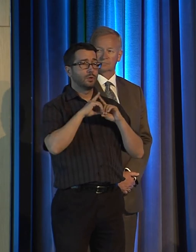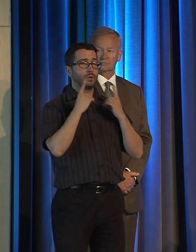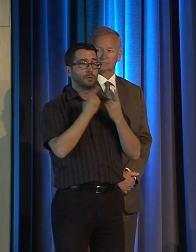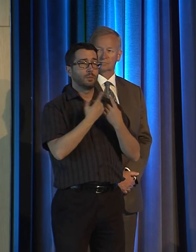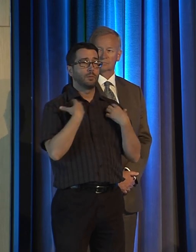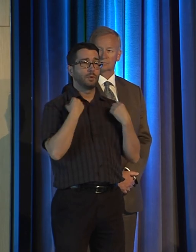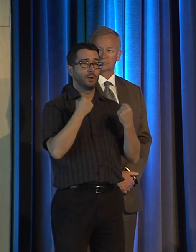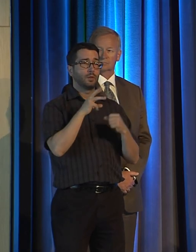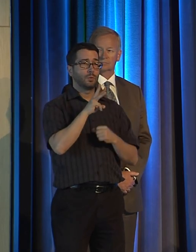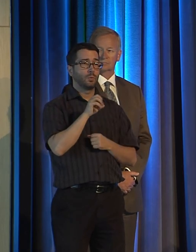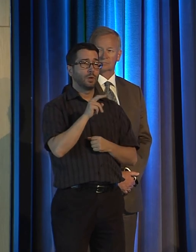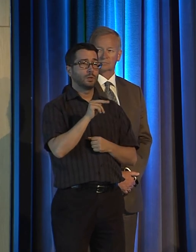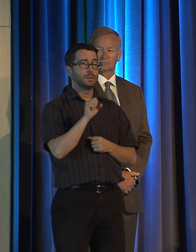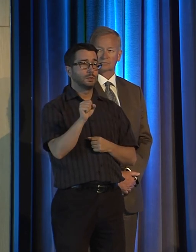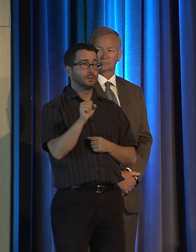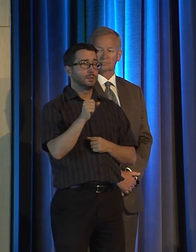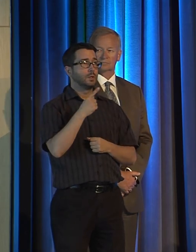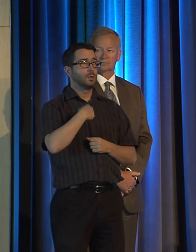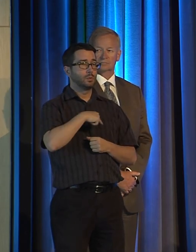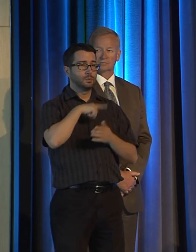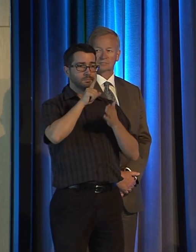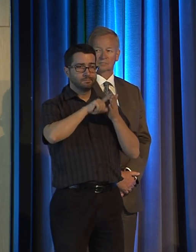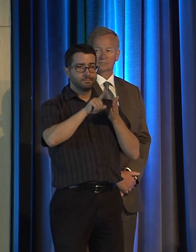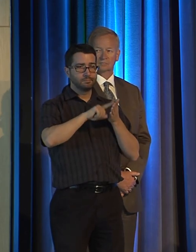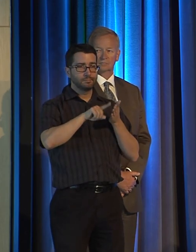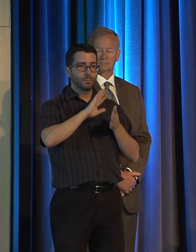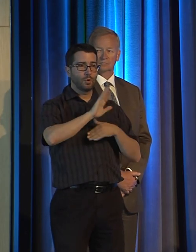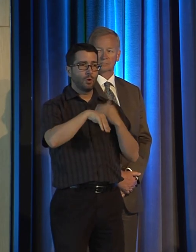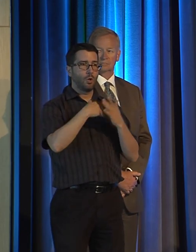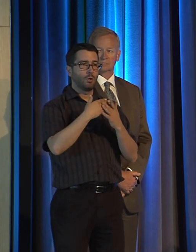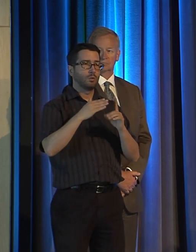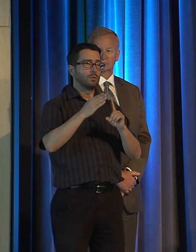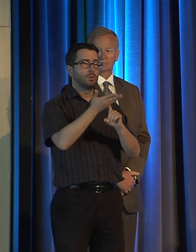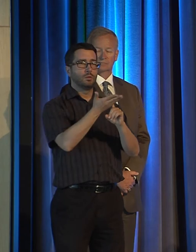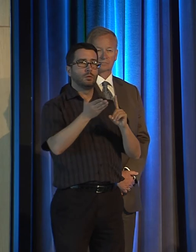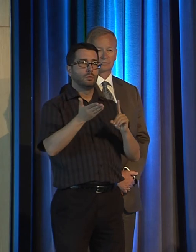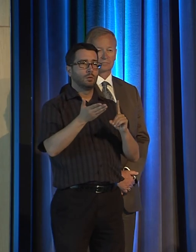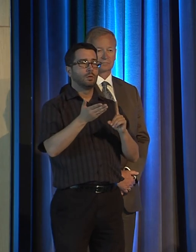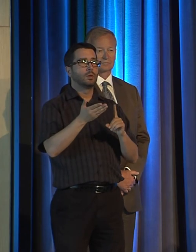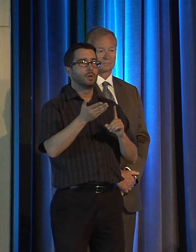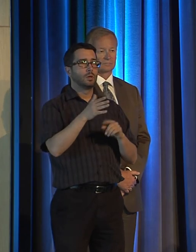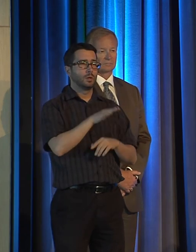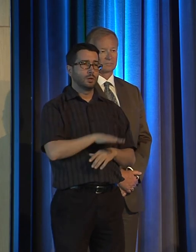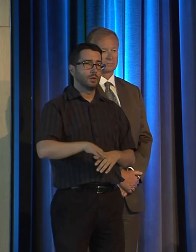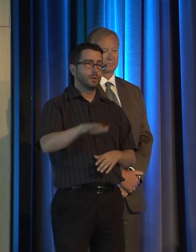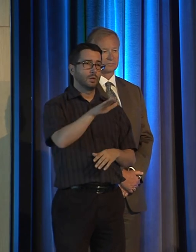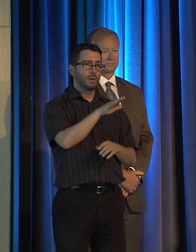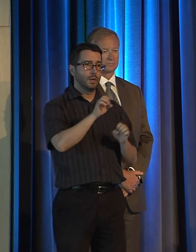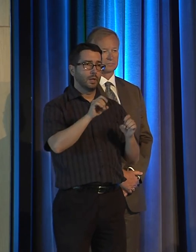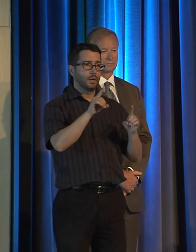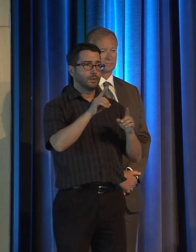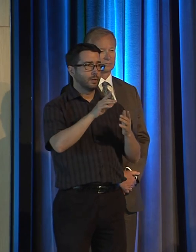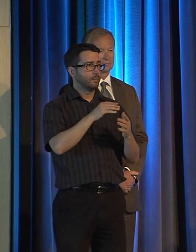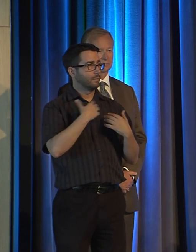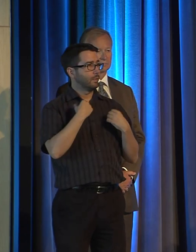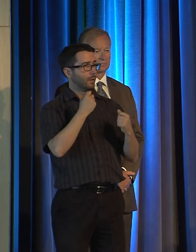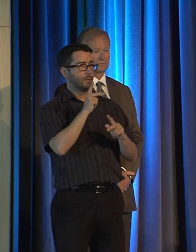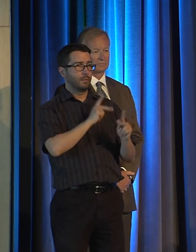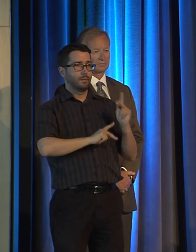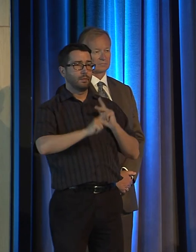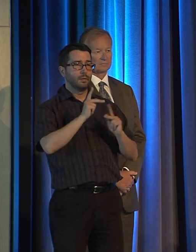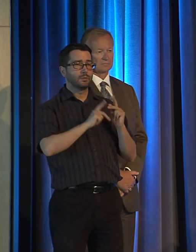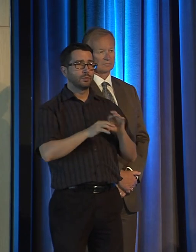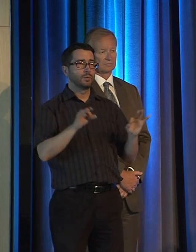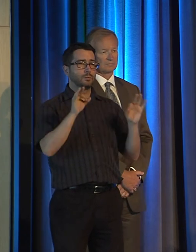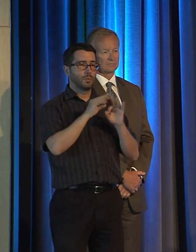Health and Wellness, we are looking at all incentives across the lifespan of educating health professionals. So it is something that is very important